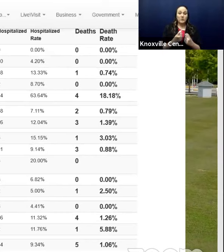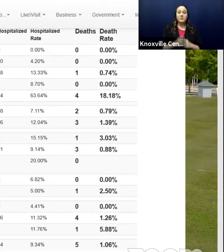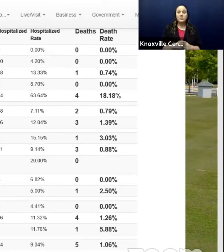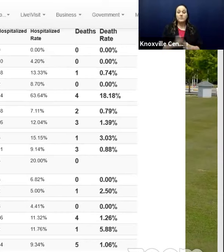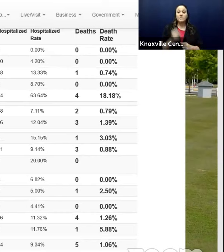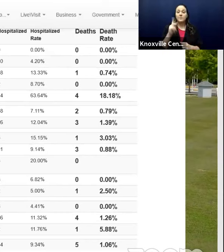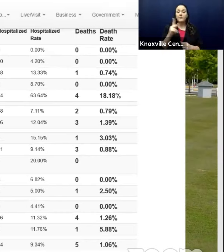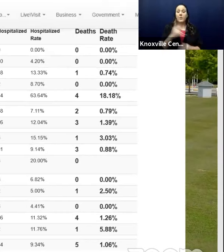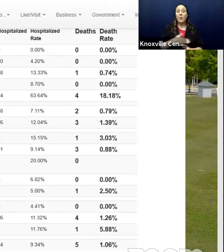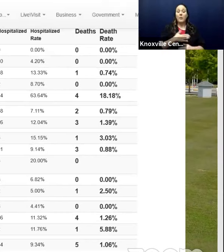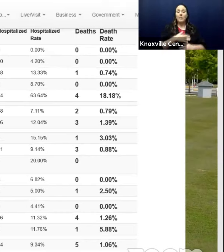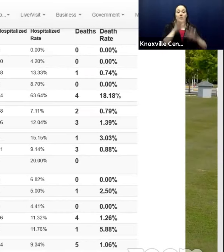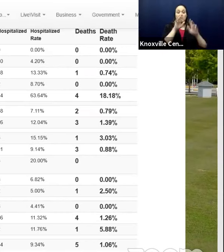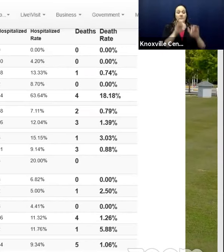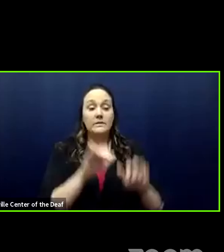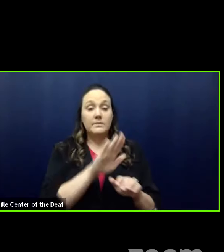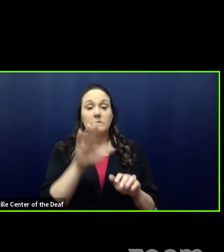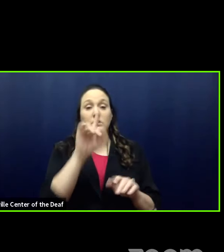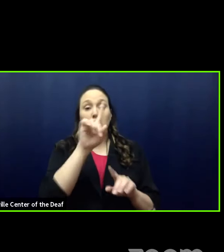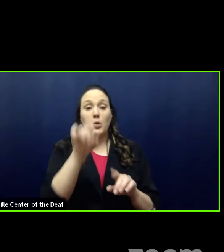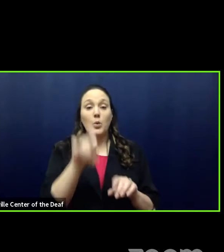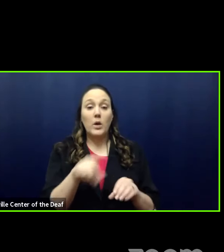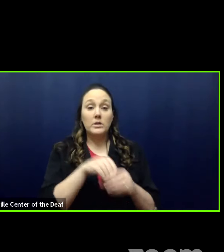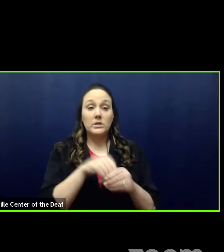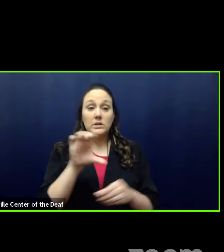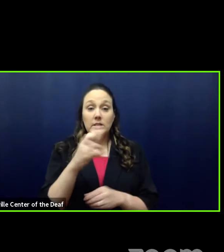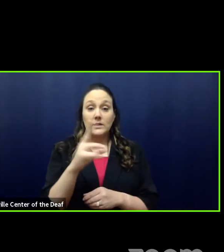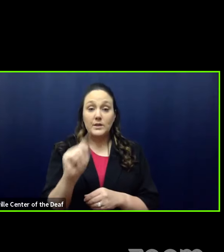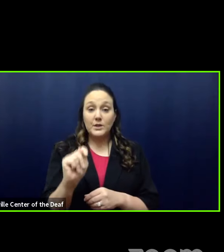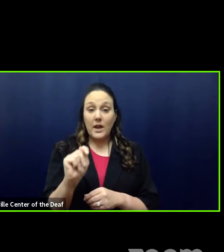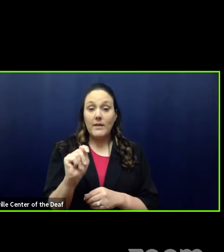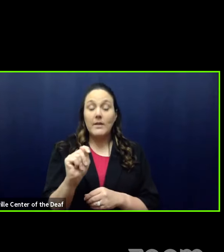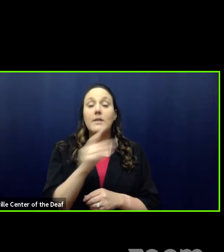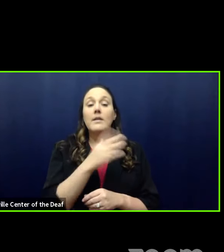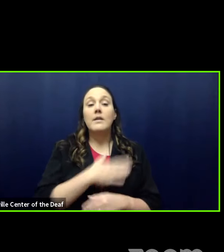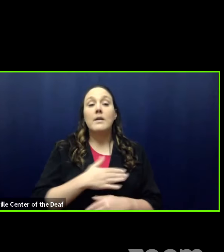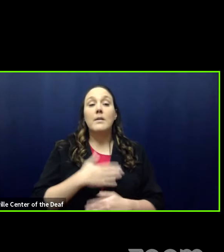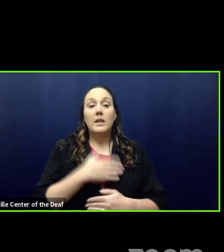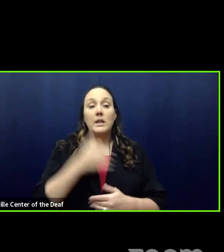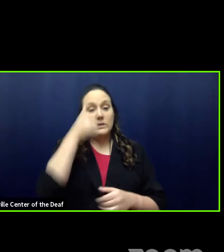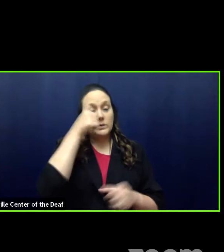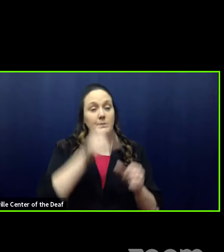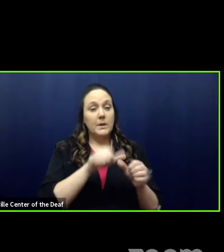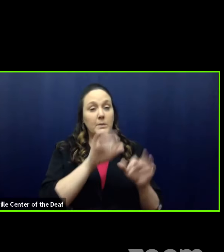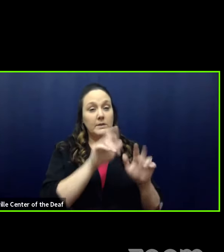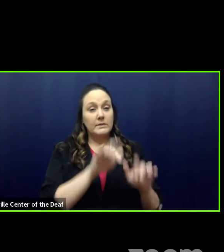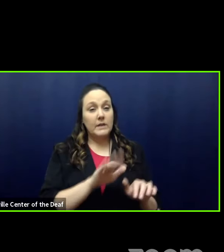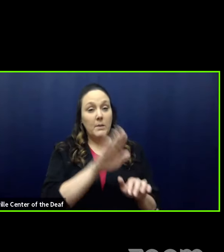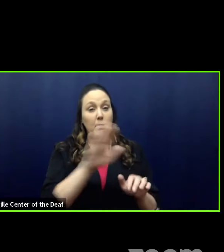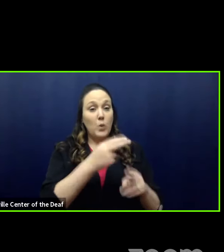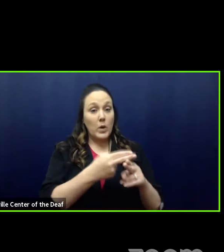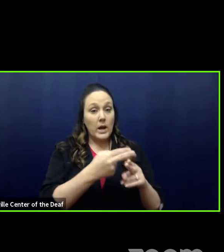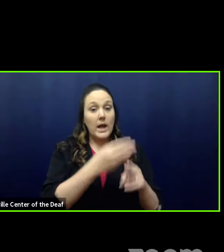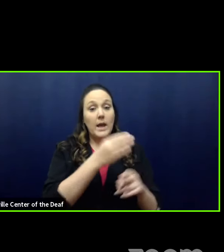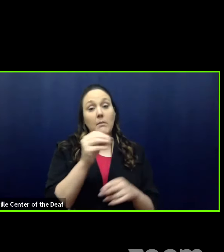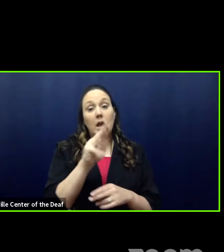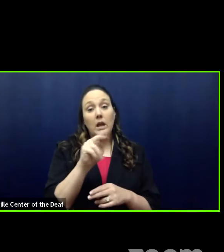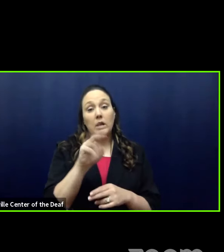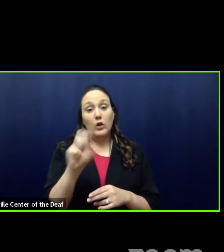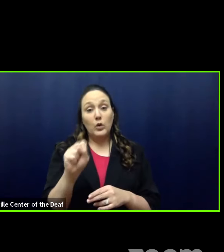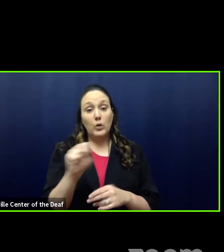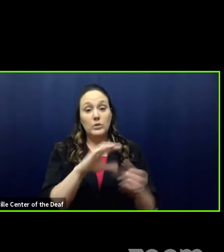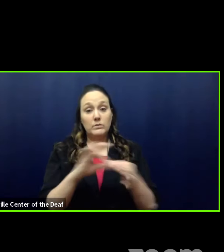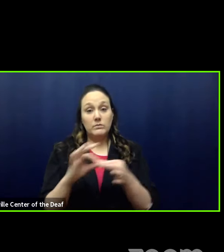ahead and submit your questions into the chat feature. And please remember to type in your name and the media outlet that you're associated with.